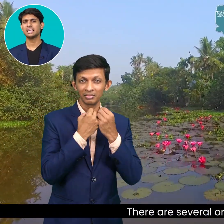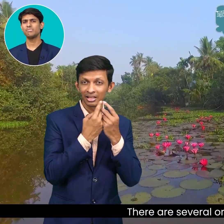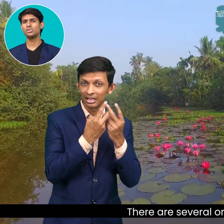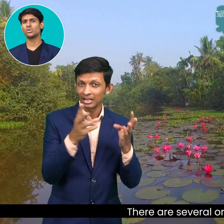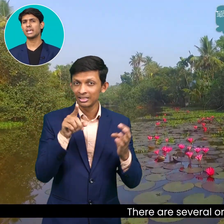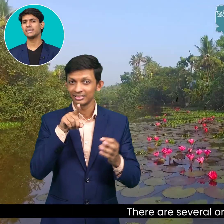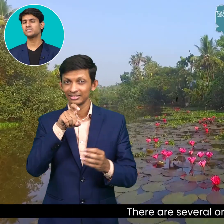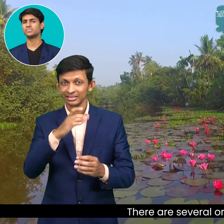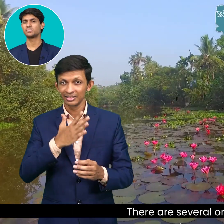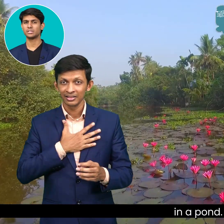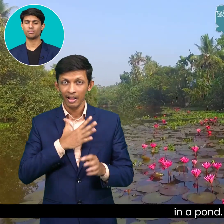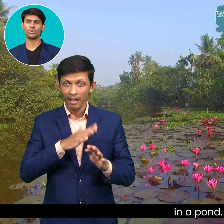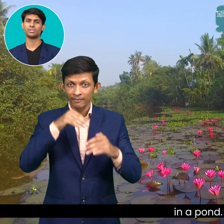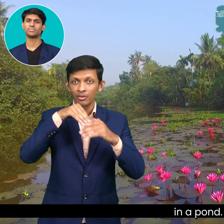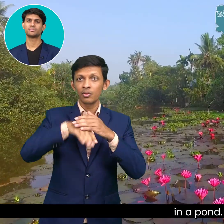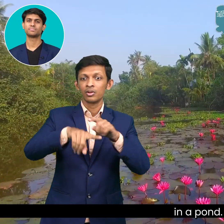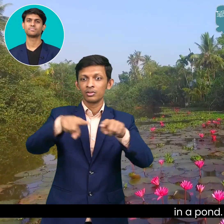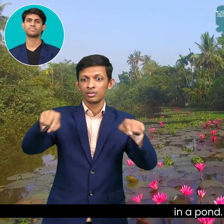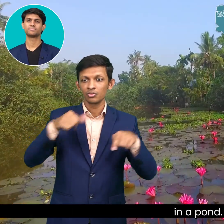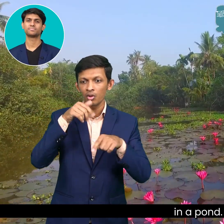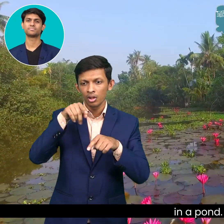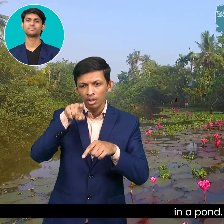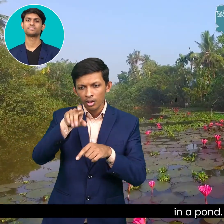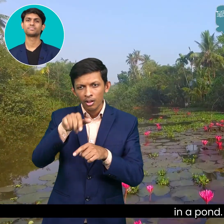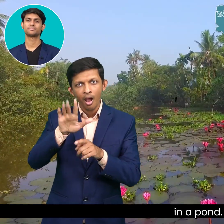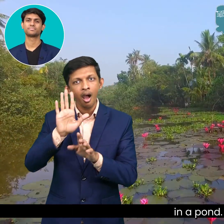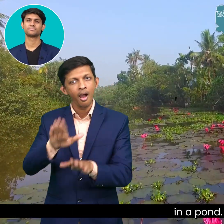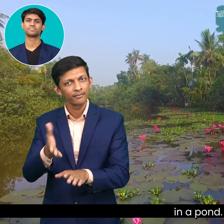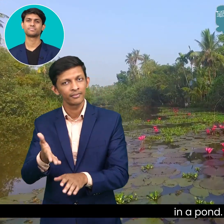There are several organisms in a pond.